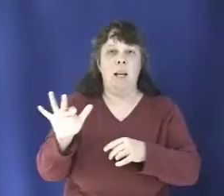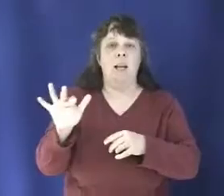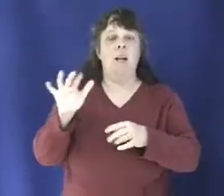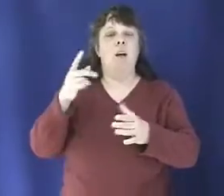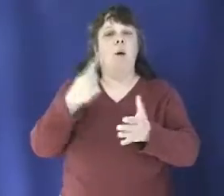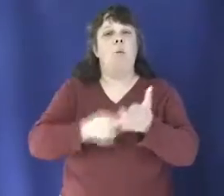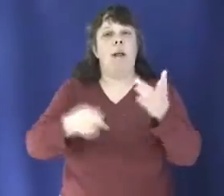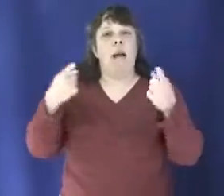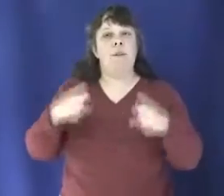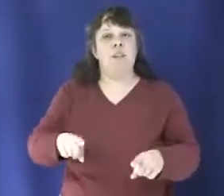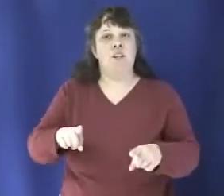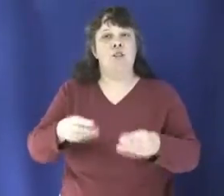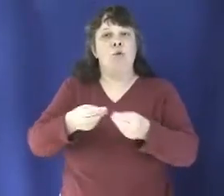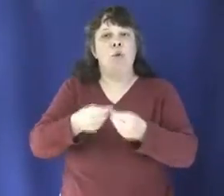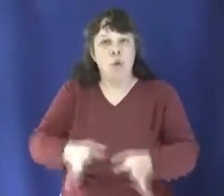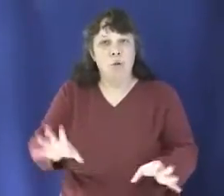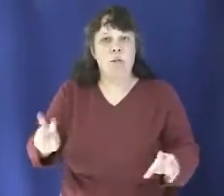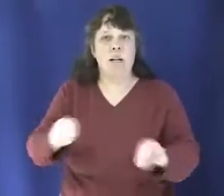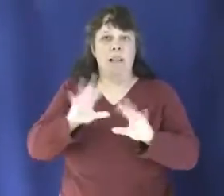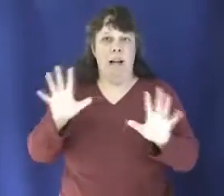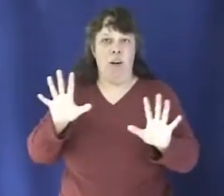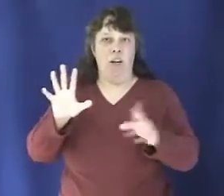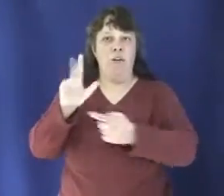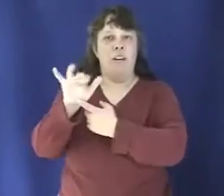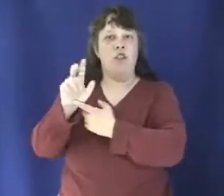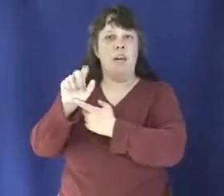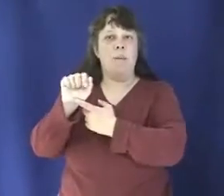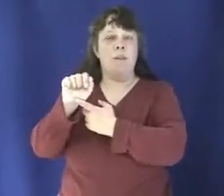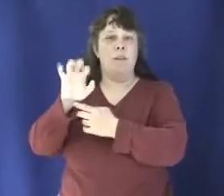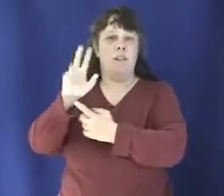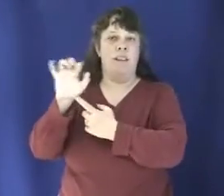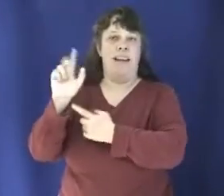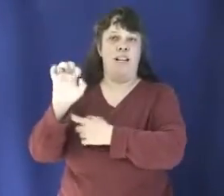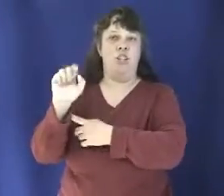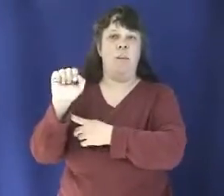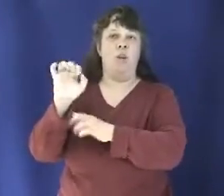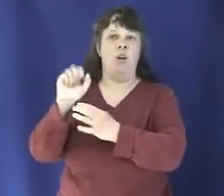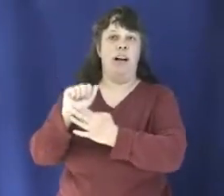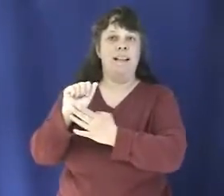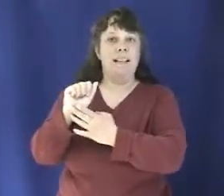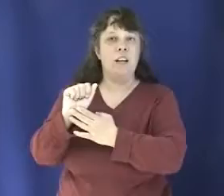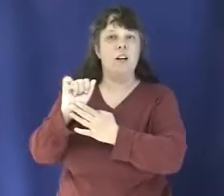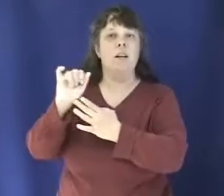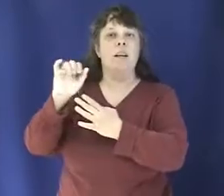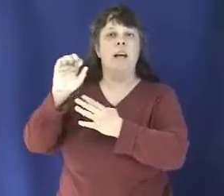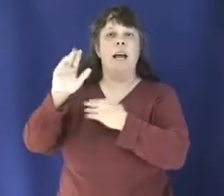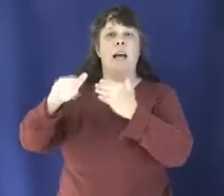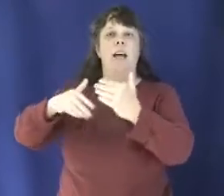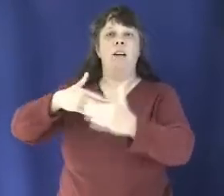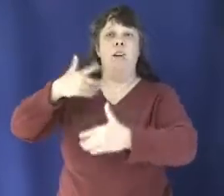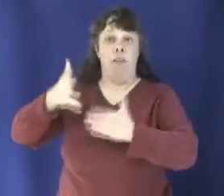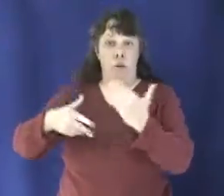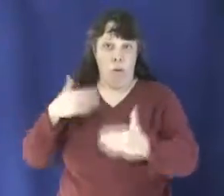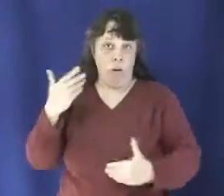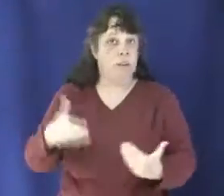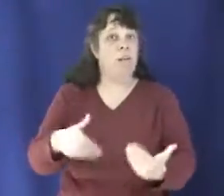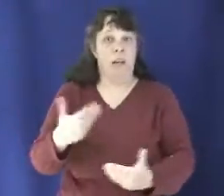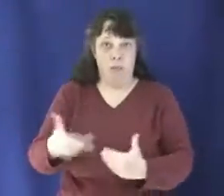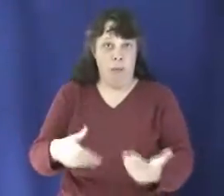can, what happens is you lose clarity. Your finger shapes, the hand shapes are not clear, and you will develop